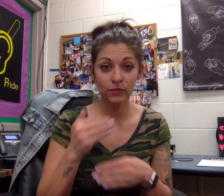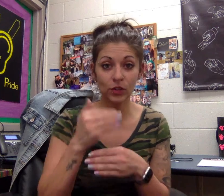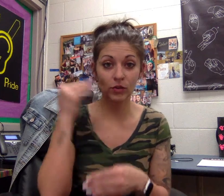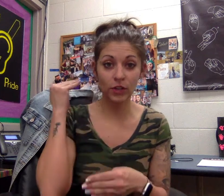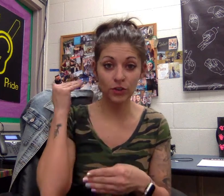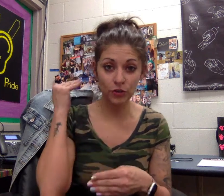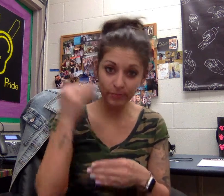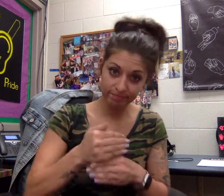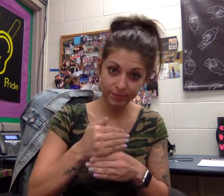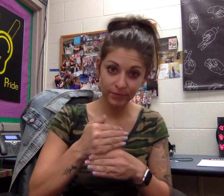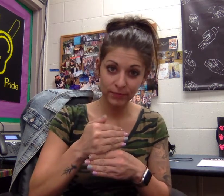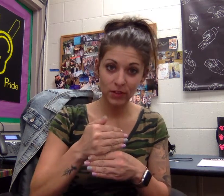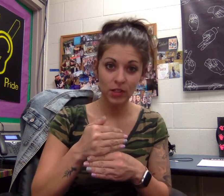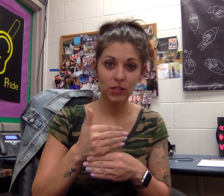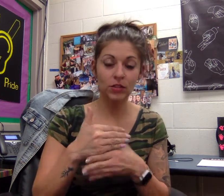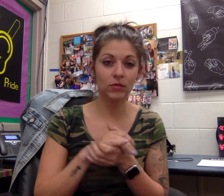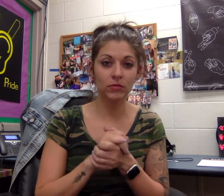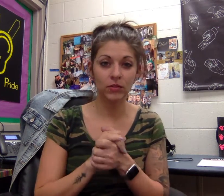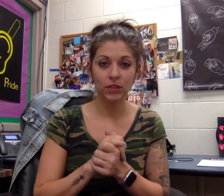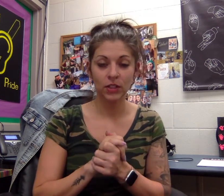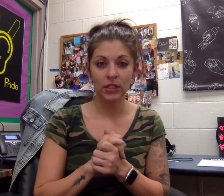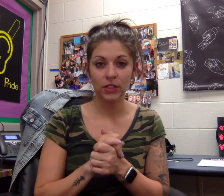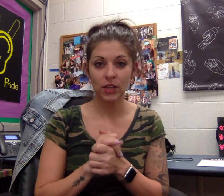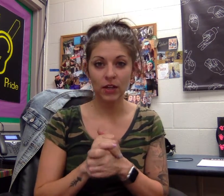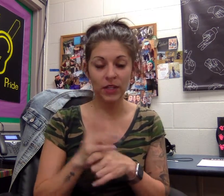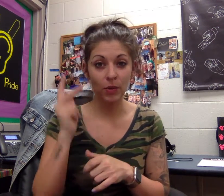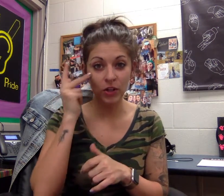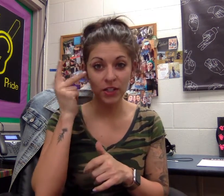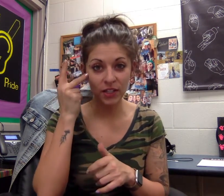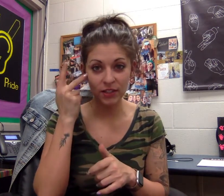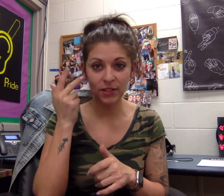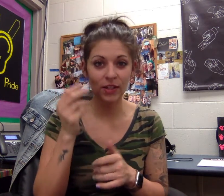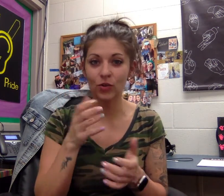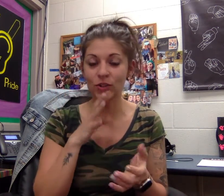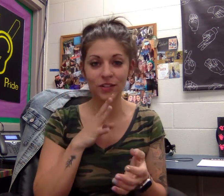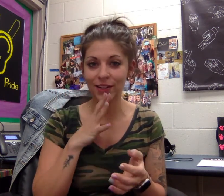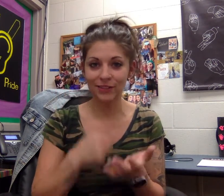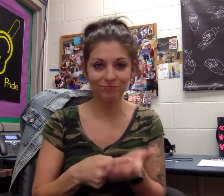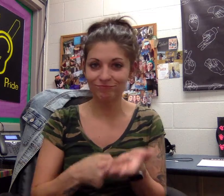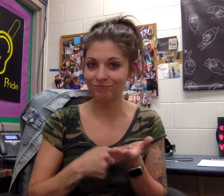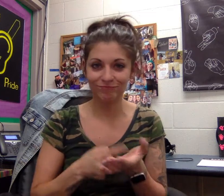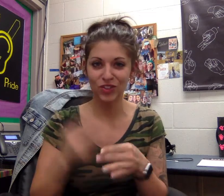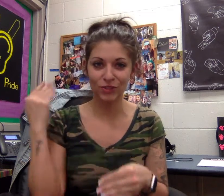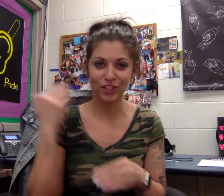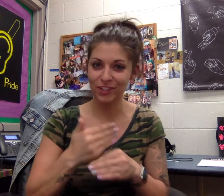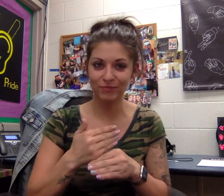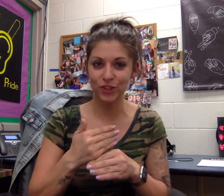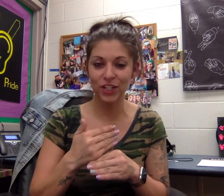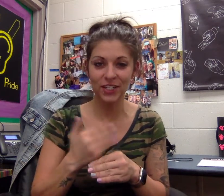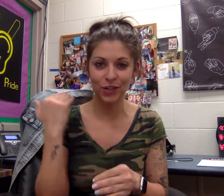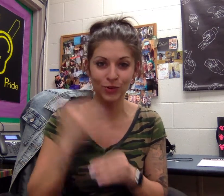so garage door so like politics I don't want to like so I'm just gonna shut it down